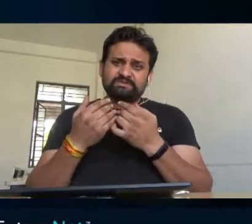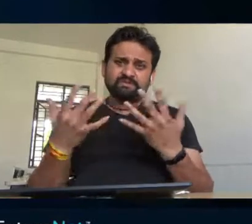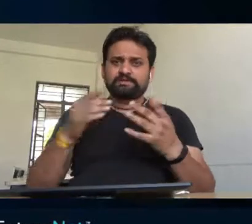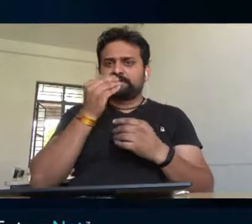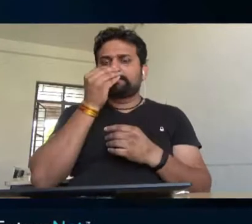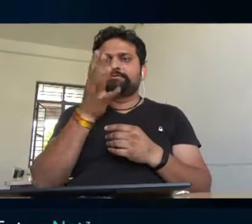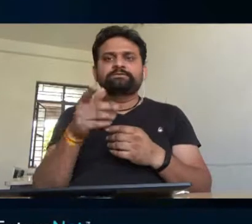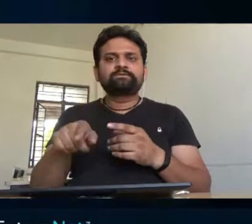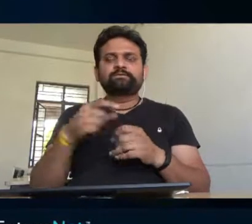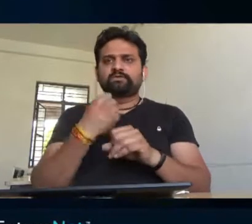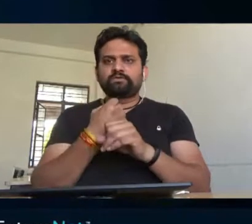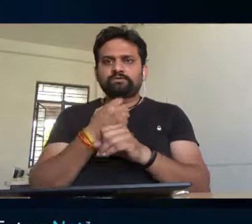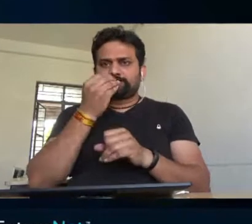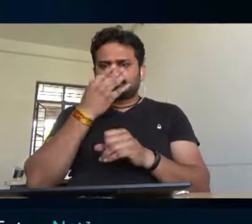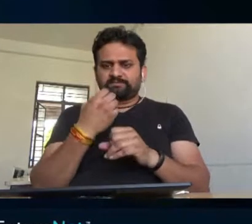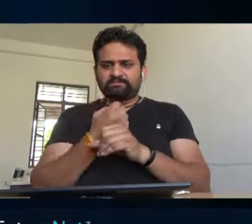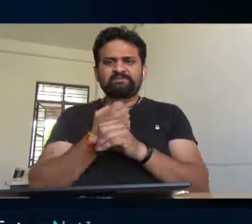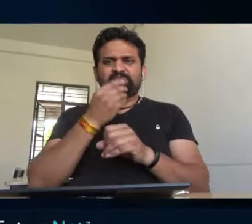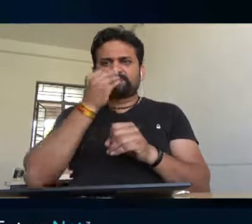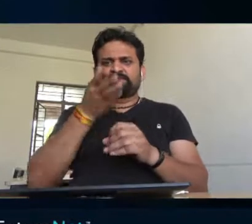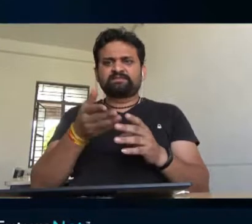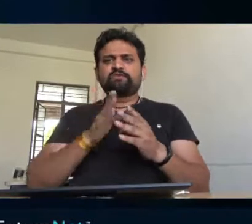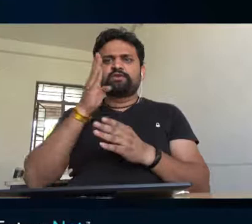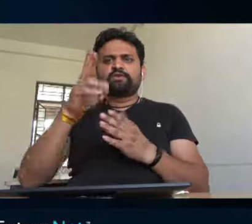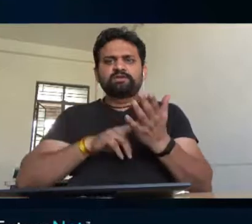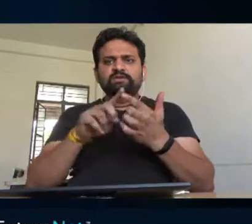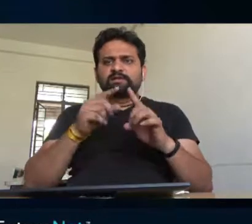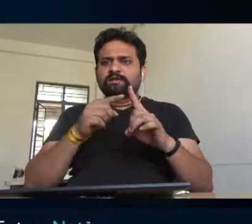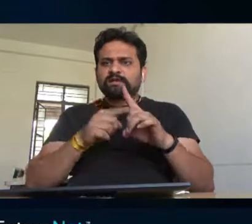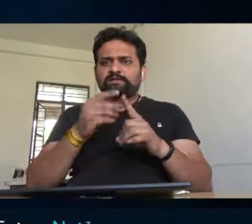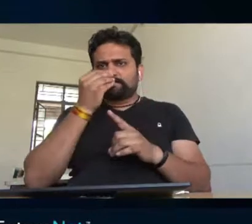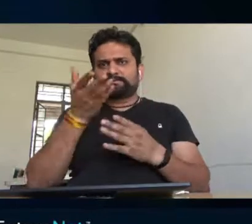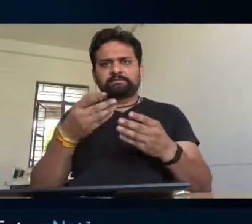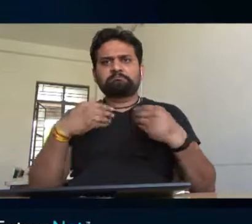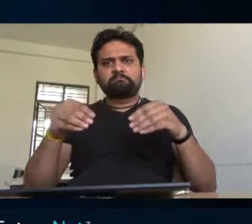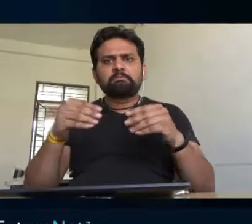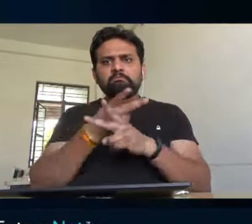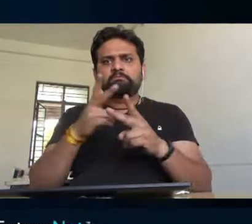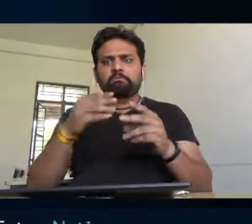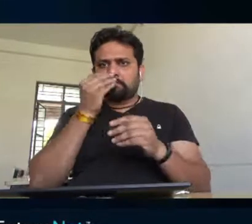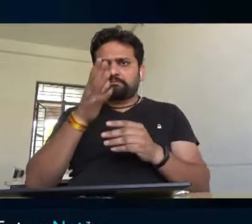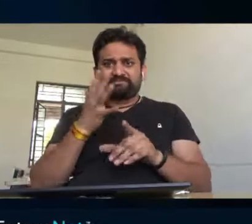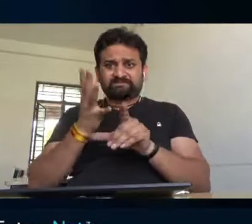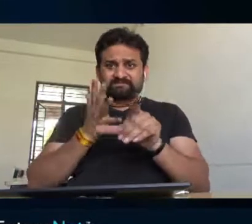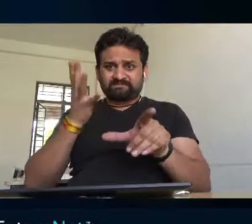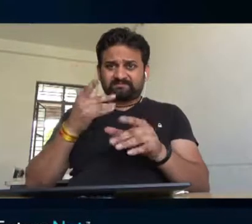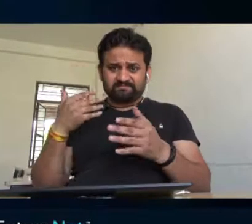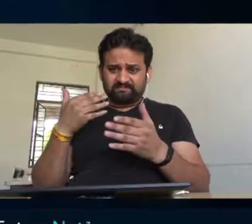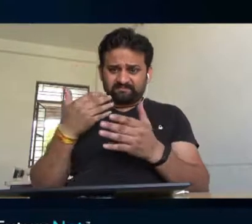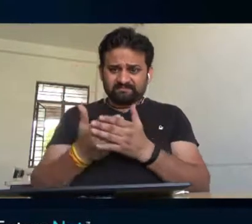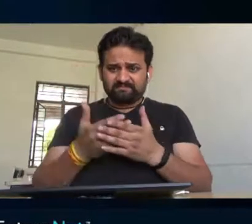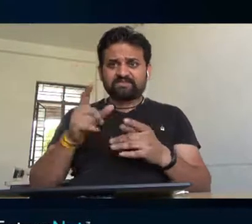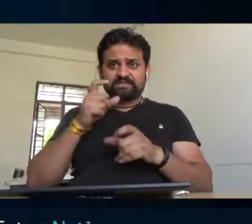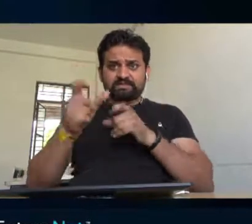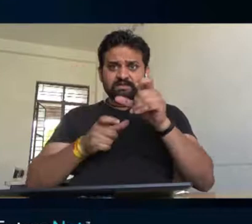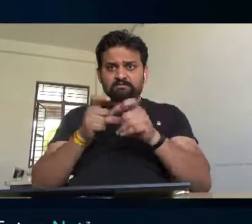stage. So you for sure will love it if you don't know it yet. But we have